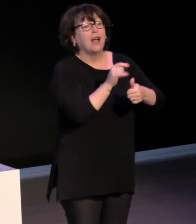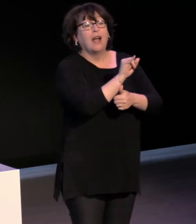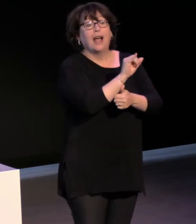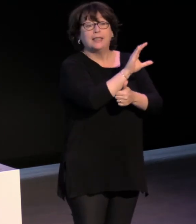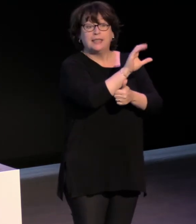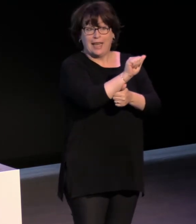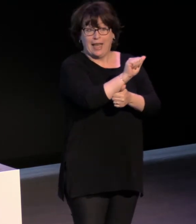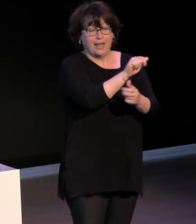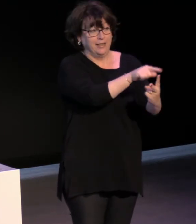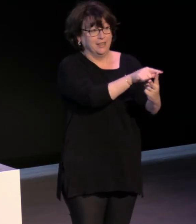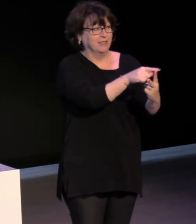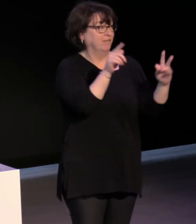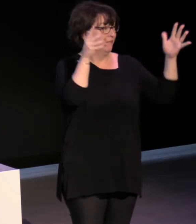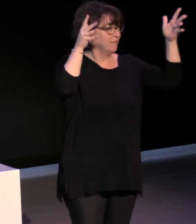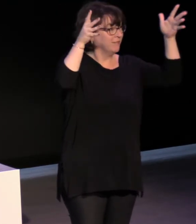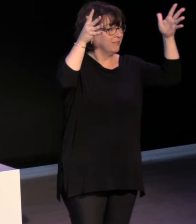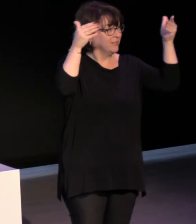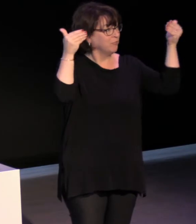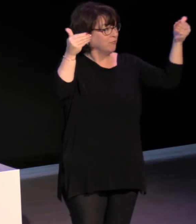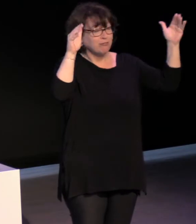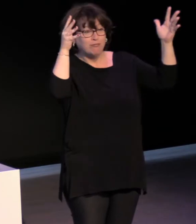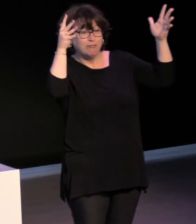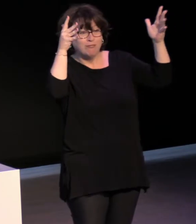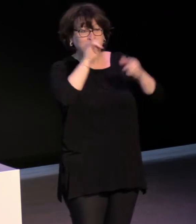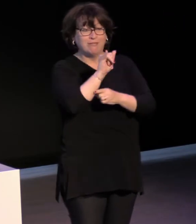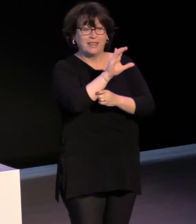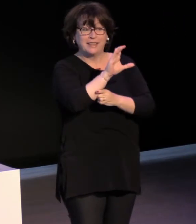the ICA, let's give it up.